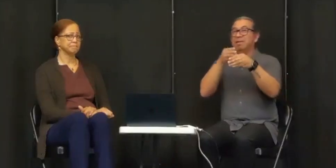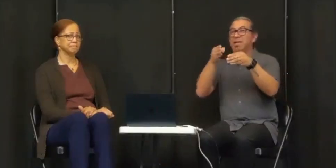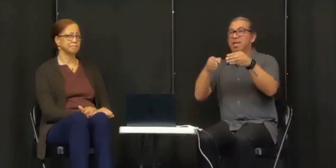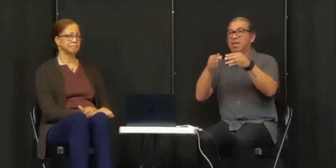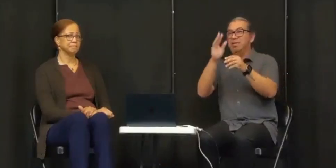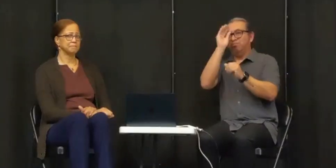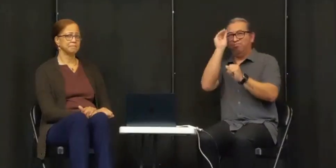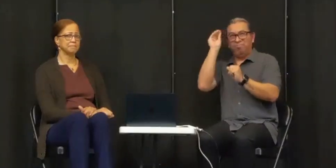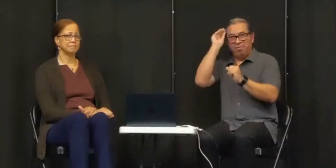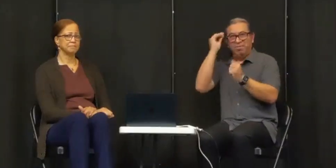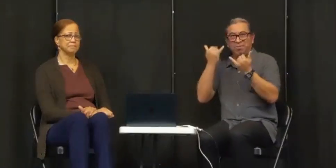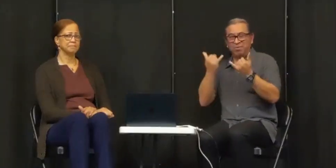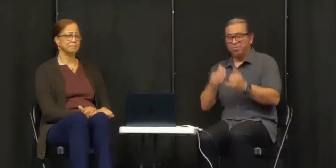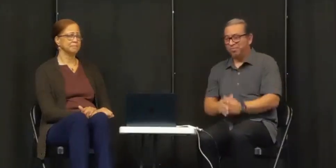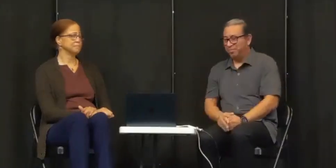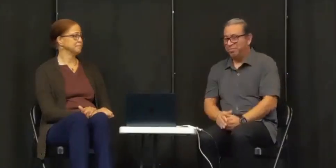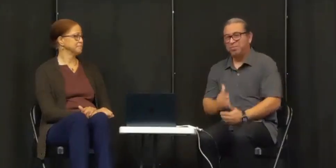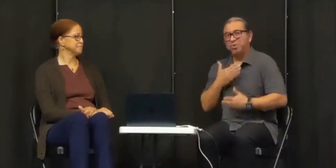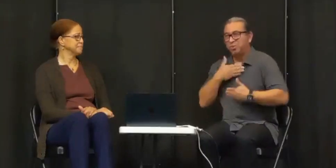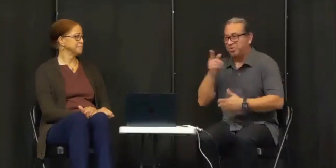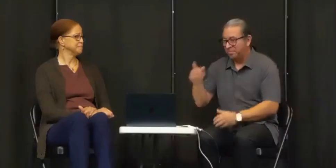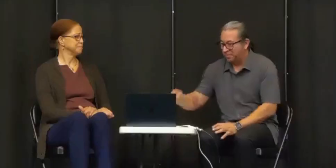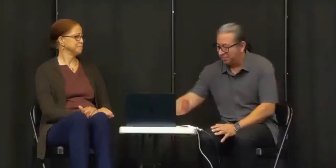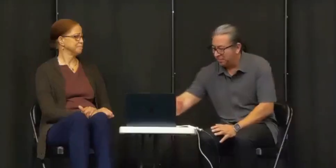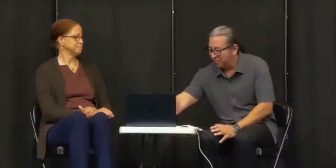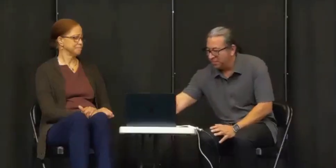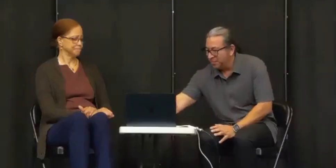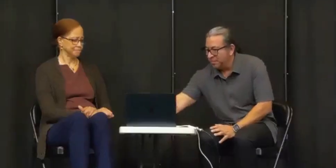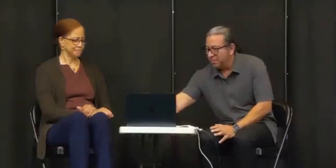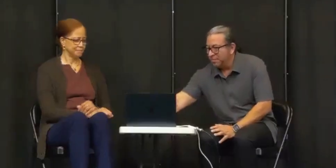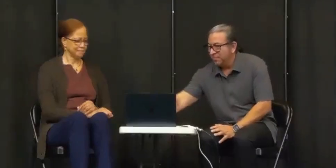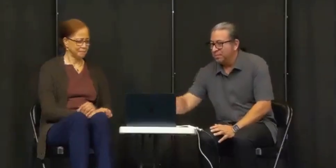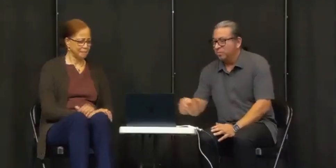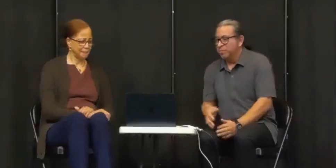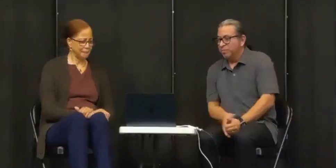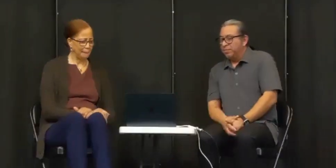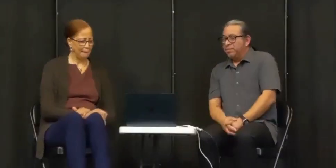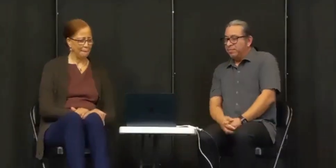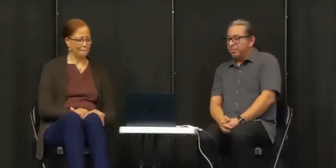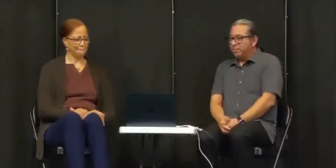The beginning and plus the end. Keep that in mind. Enjoy.